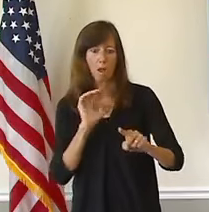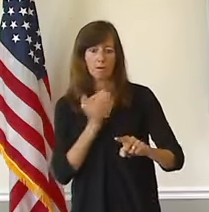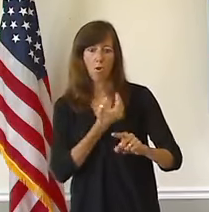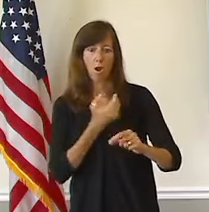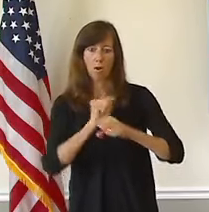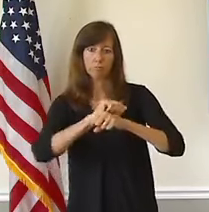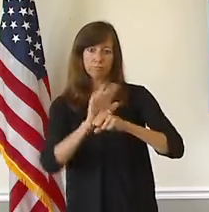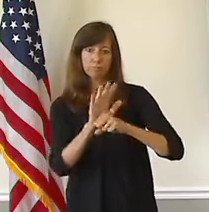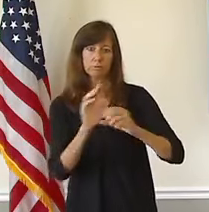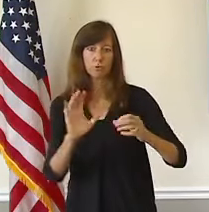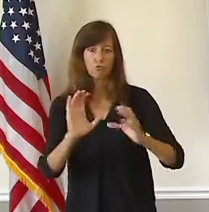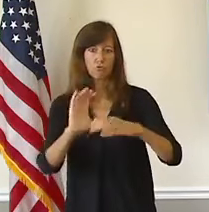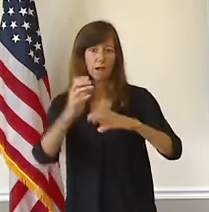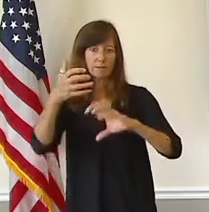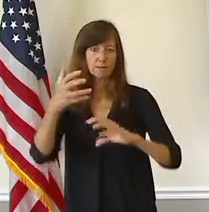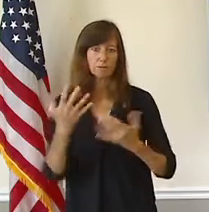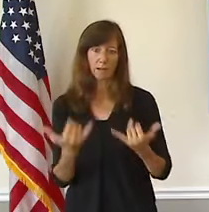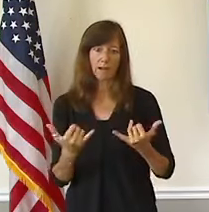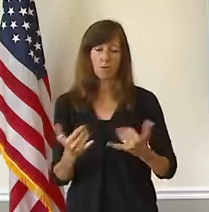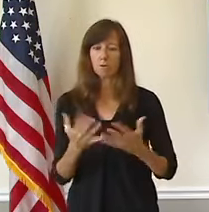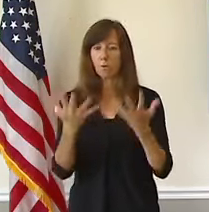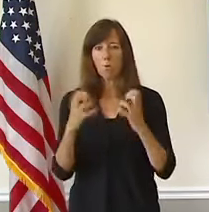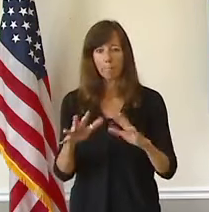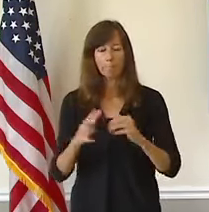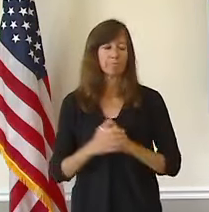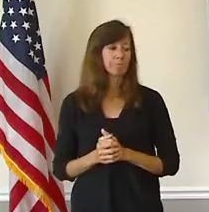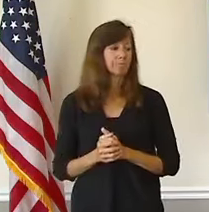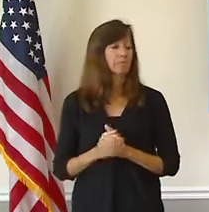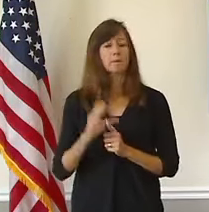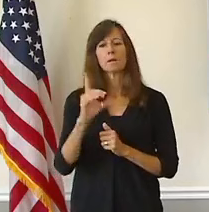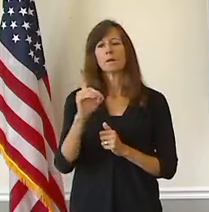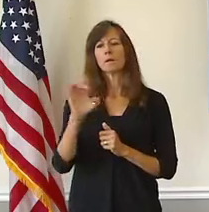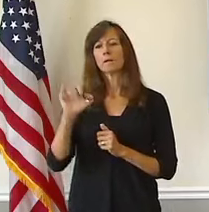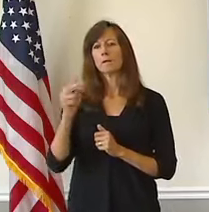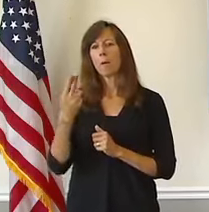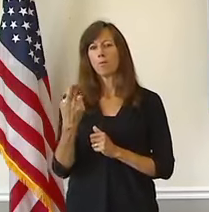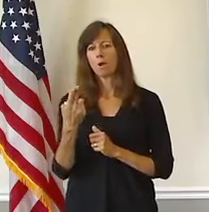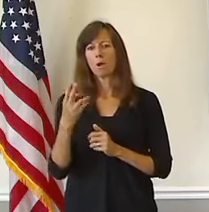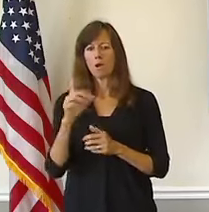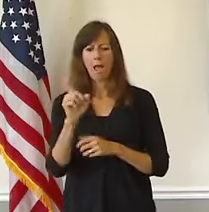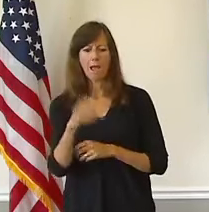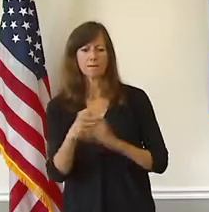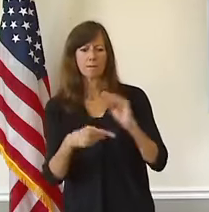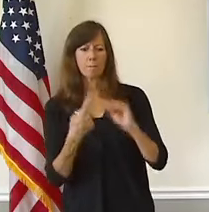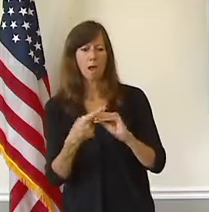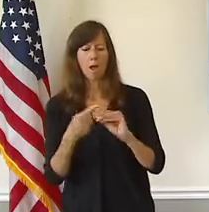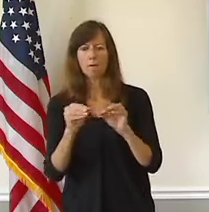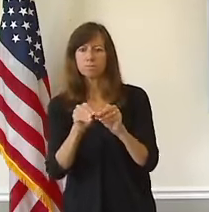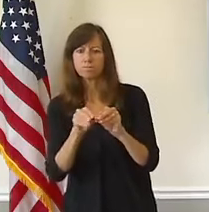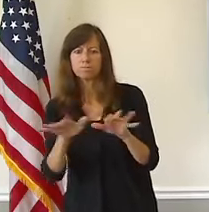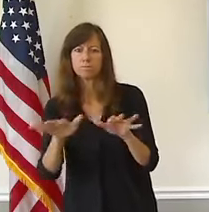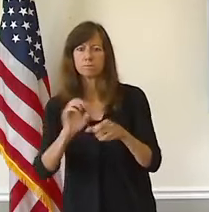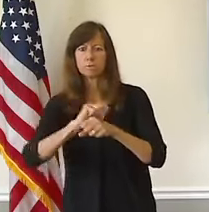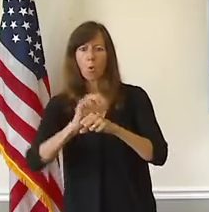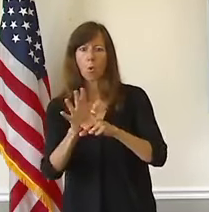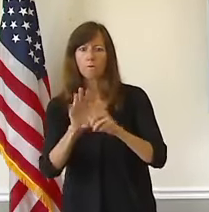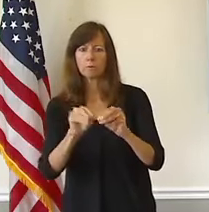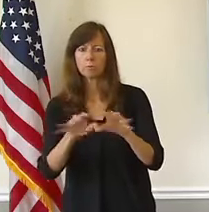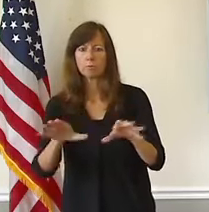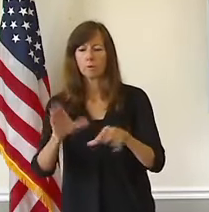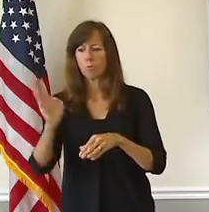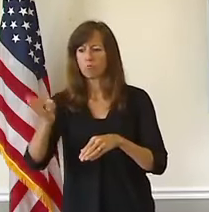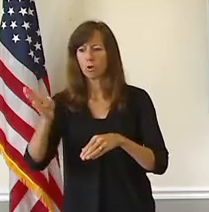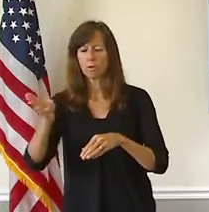that we will see that. Deborah asked information about an outbreak in Brooklyn she saw on TV this morning. I don't have any new information about that,